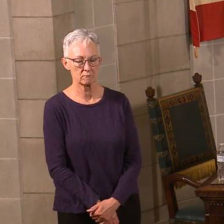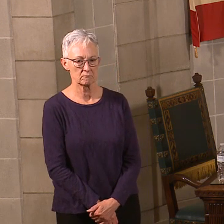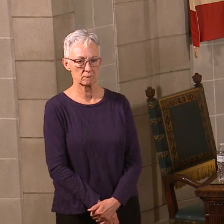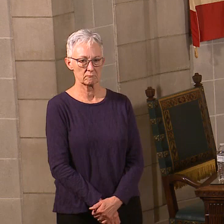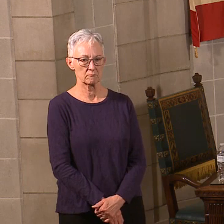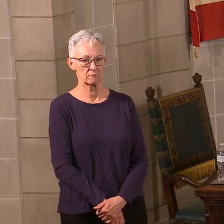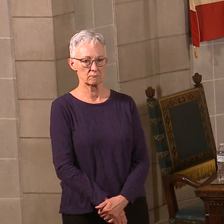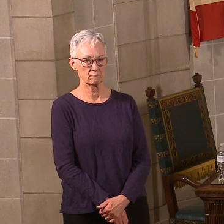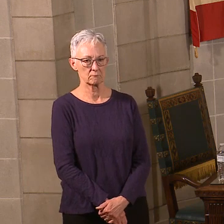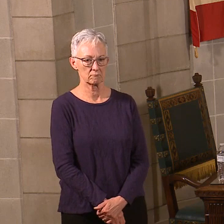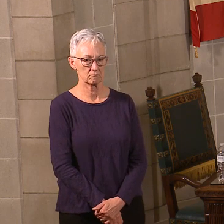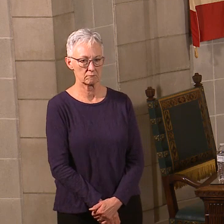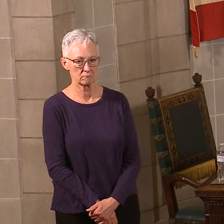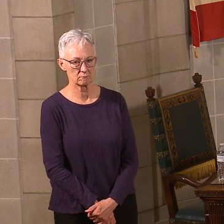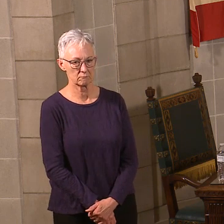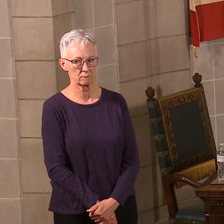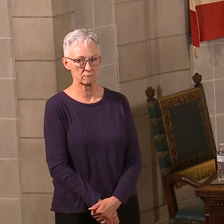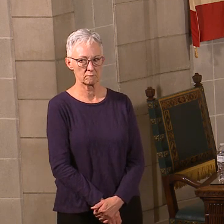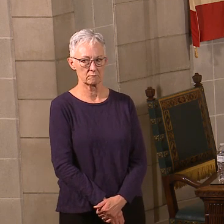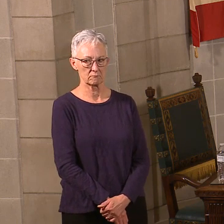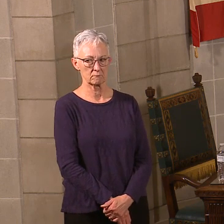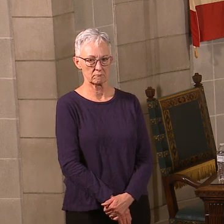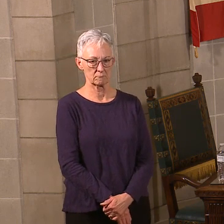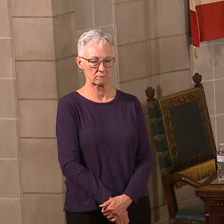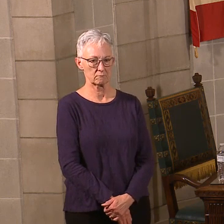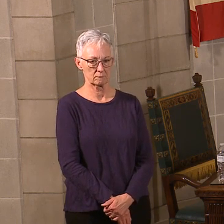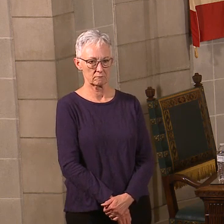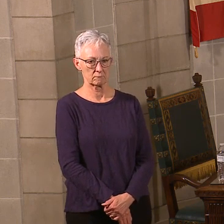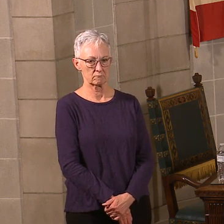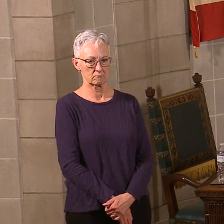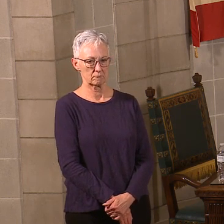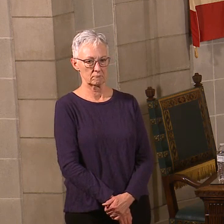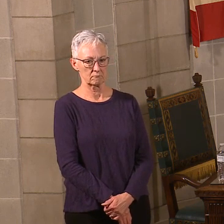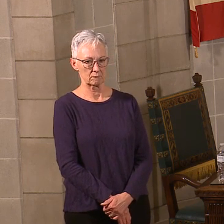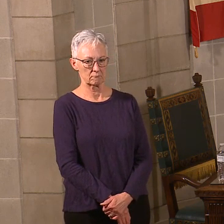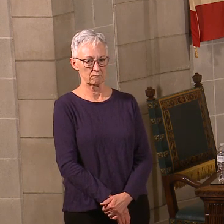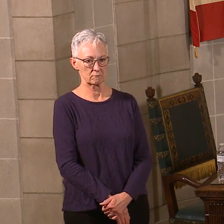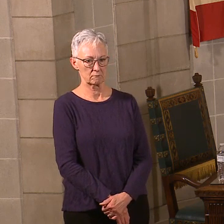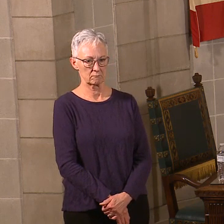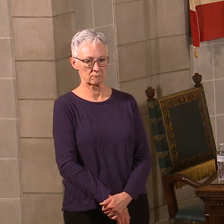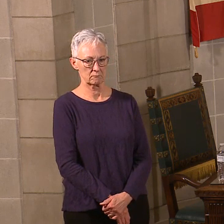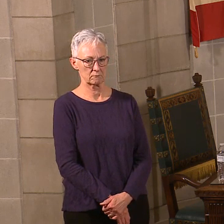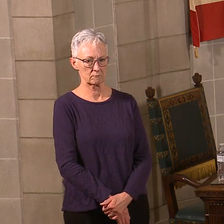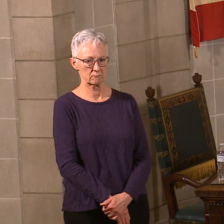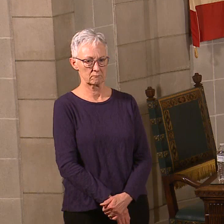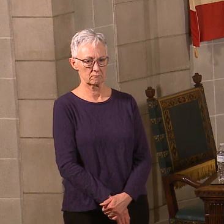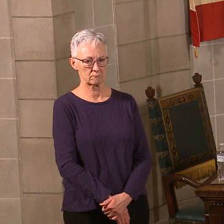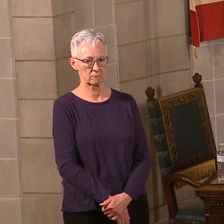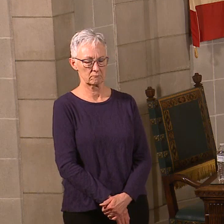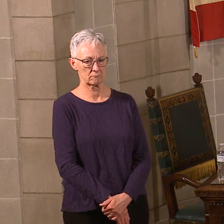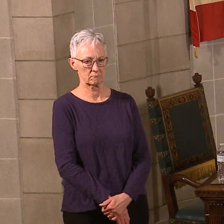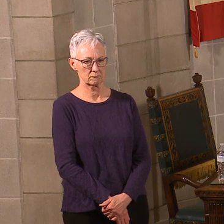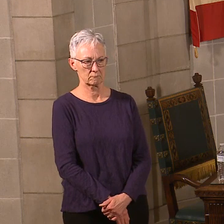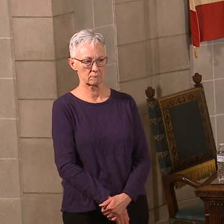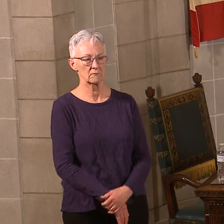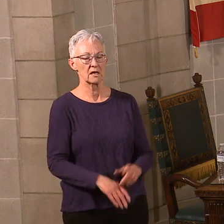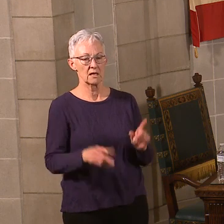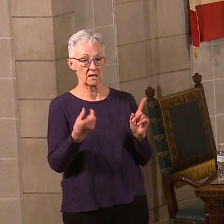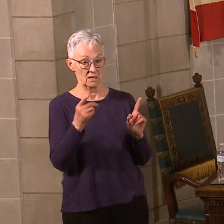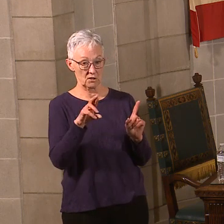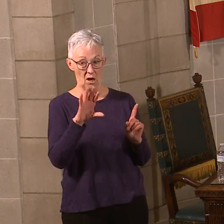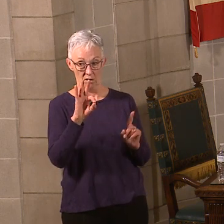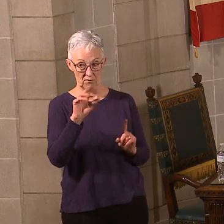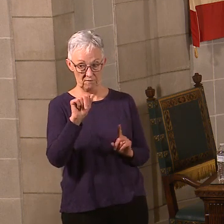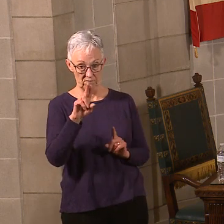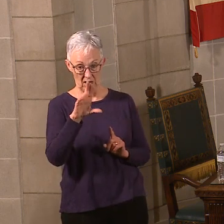he had said earlier about all states need to have a shelter-in-place order? So what Dr. Fauci